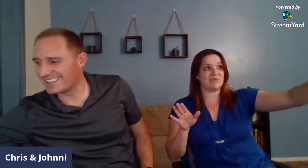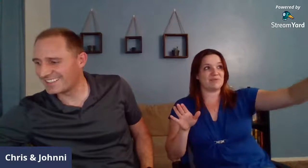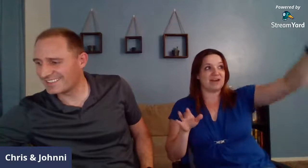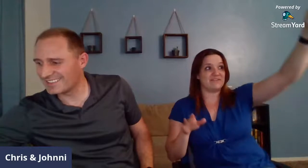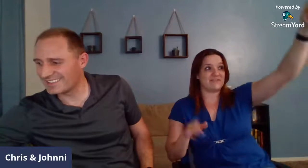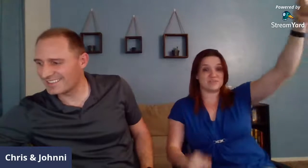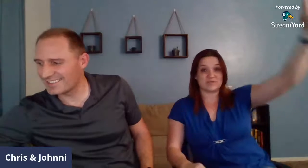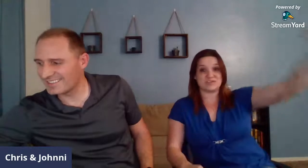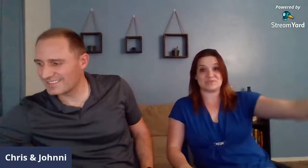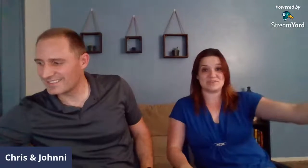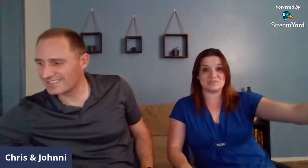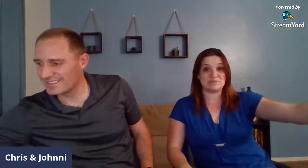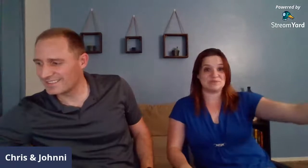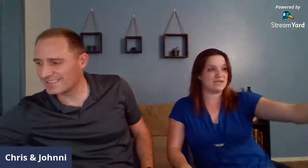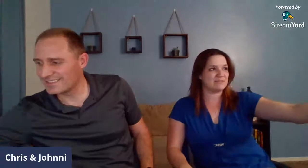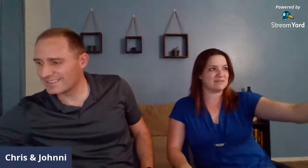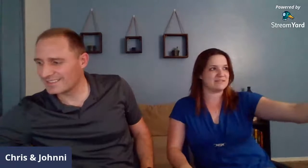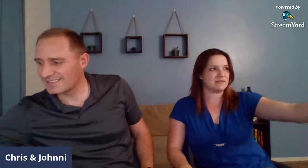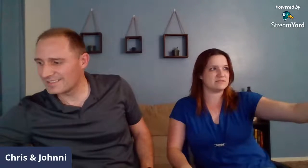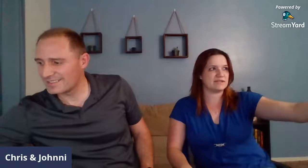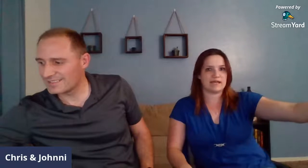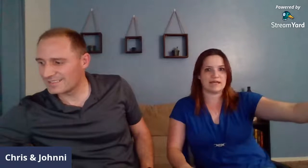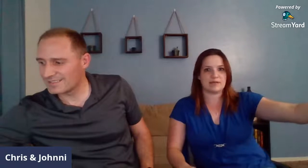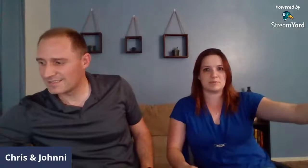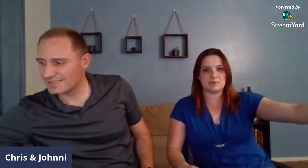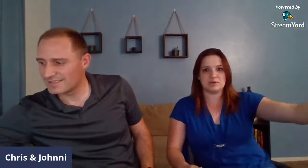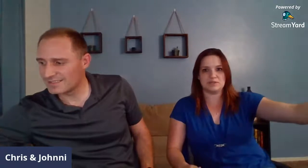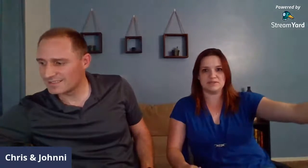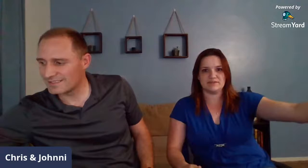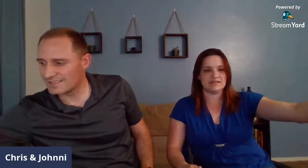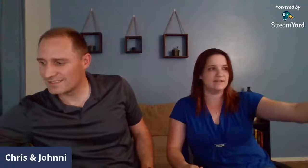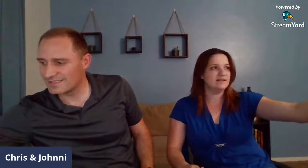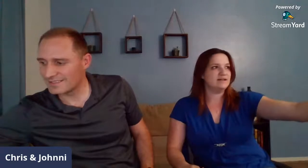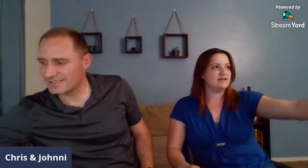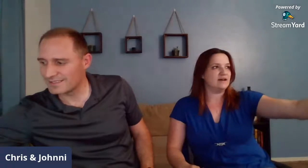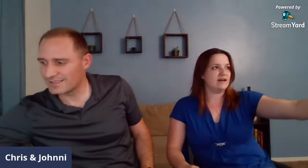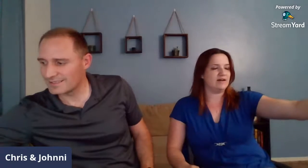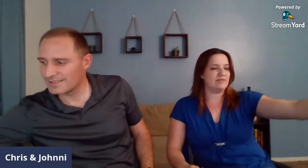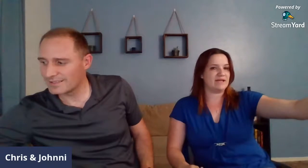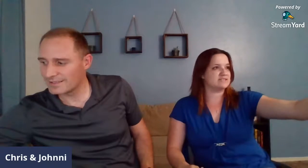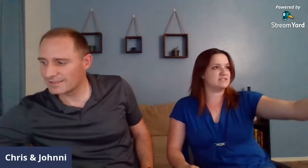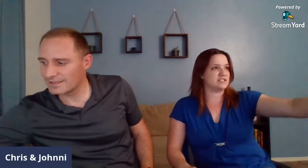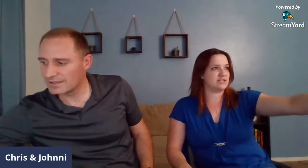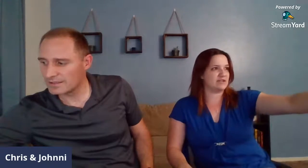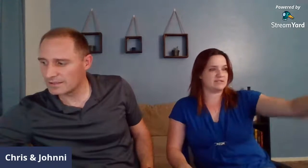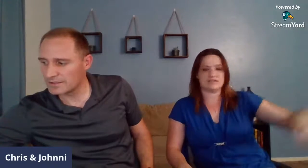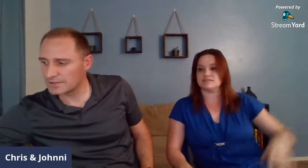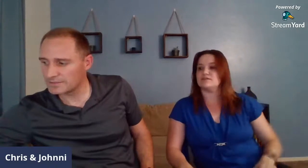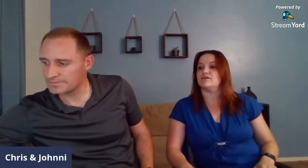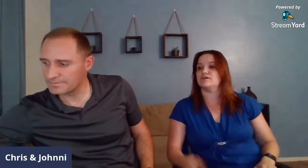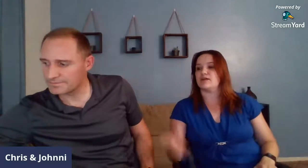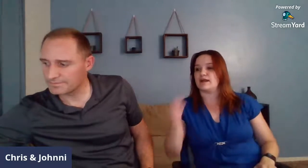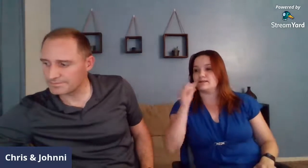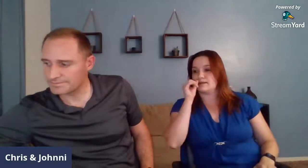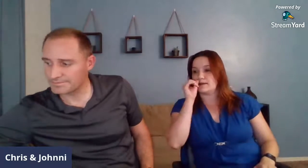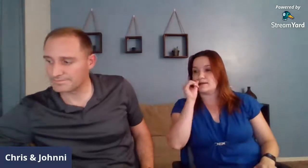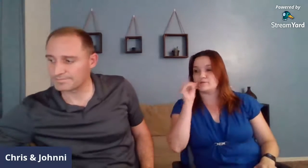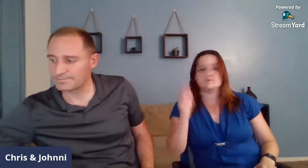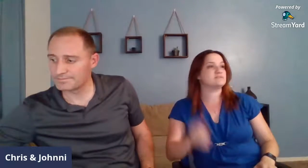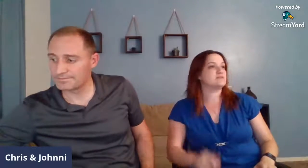We have his resources pulled up because I was like, I can't remember all of the ASL dictionaries. And so you're adding the other ones. Johnny,